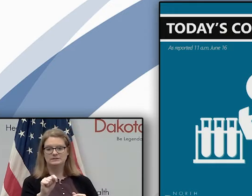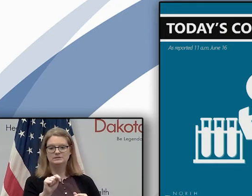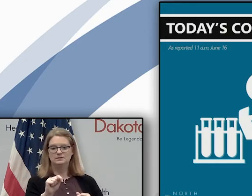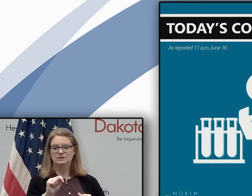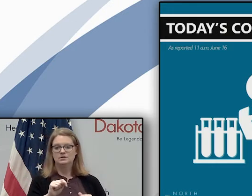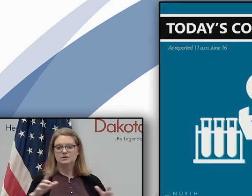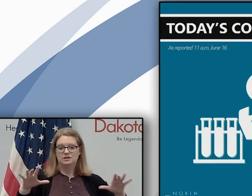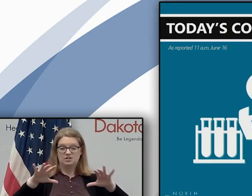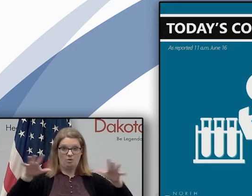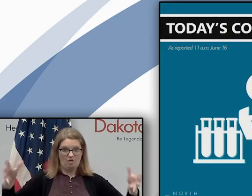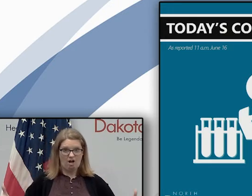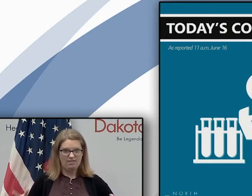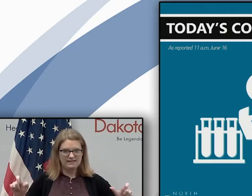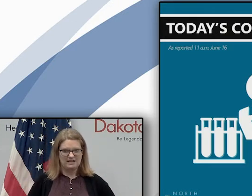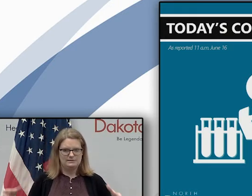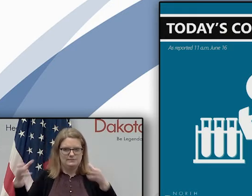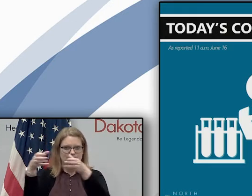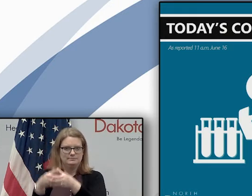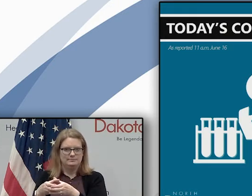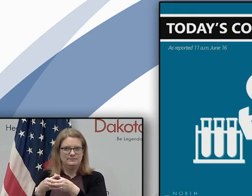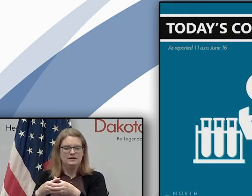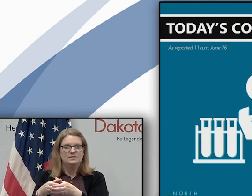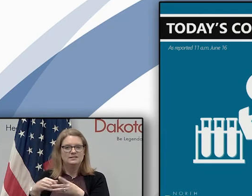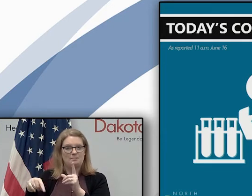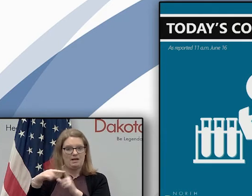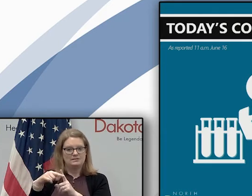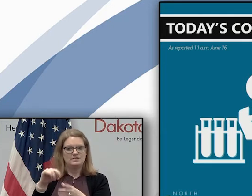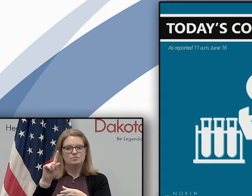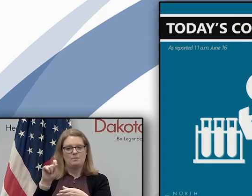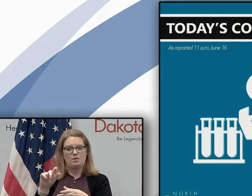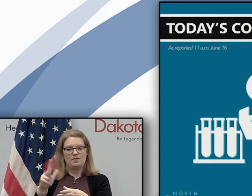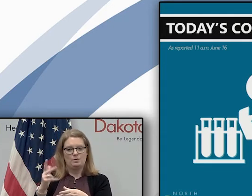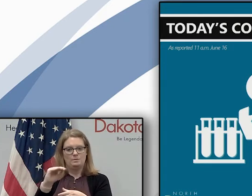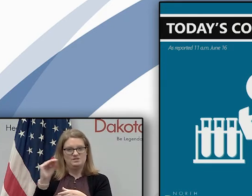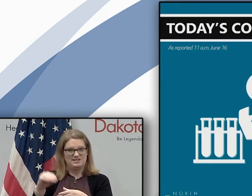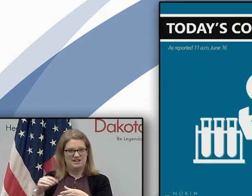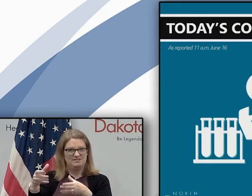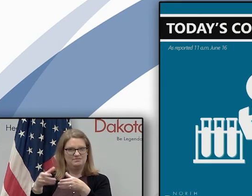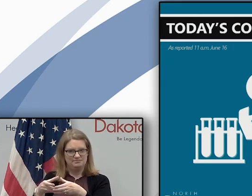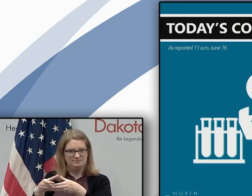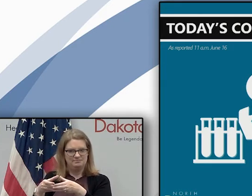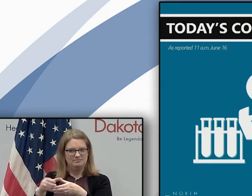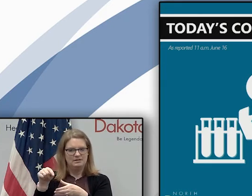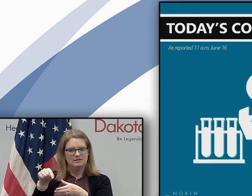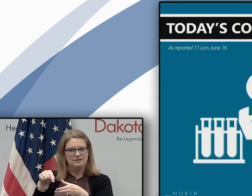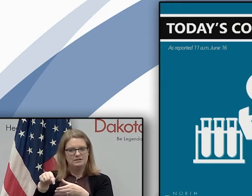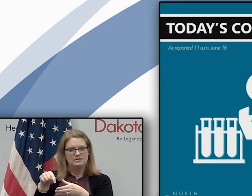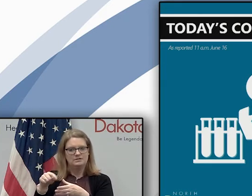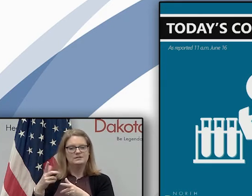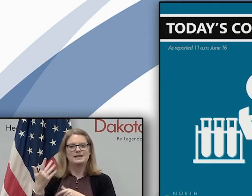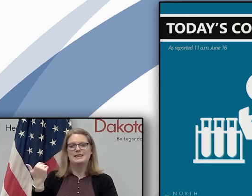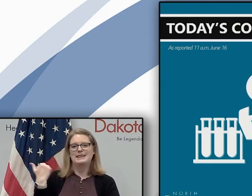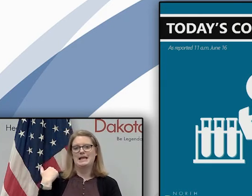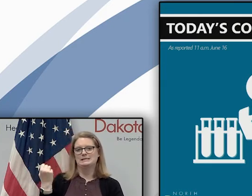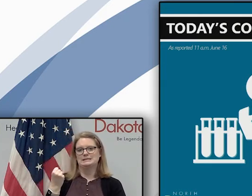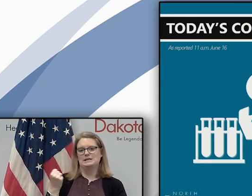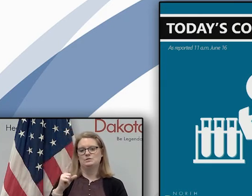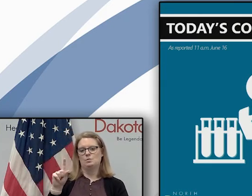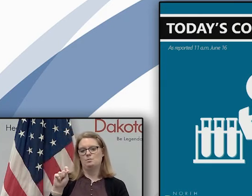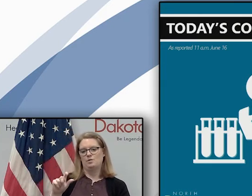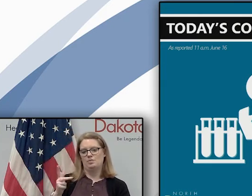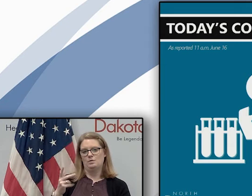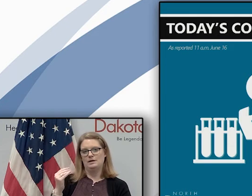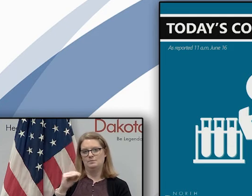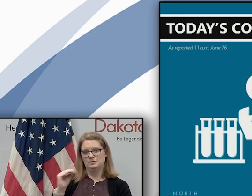had 1.3% among all the North Dakota tests that were completed. This comes off of Saturday was